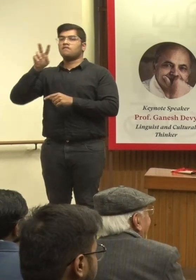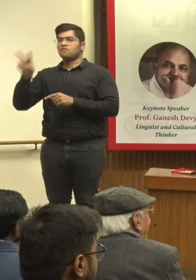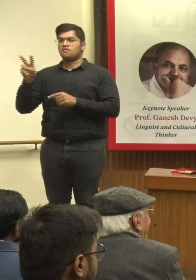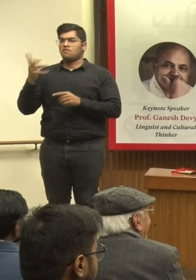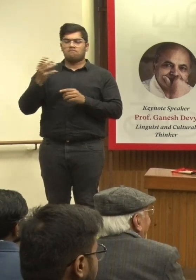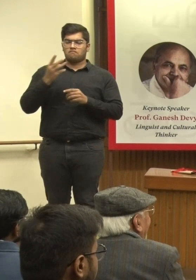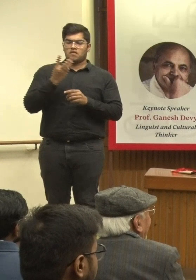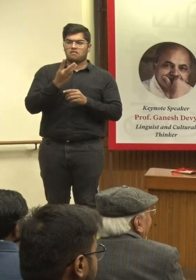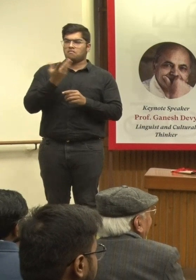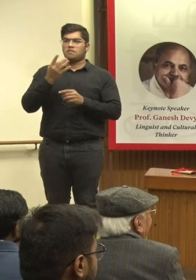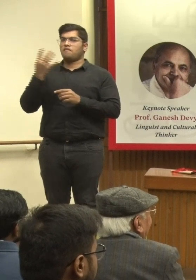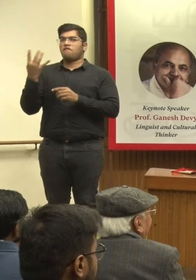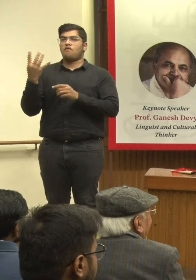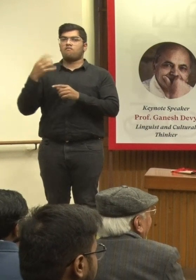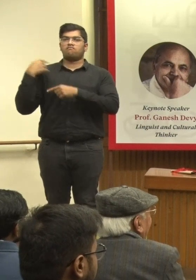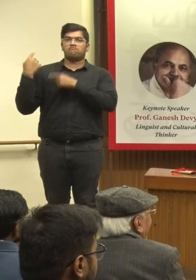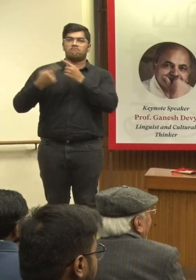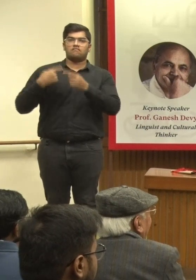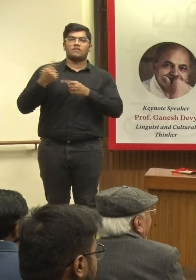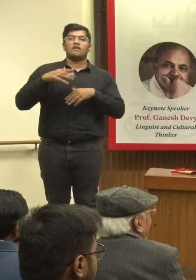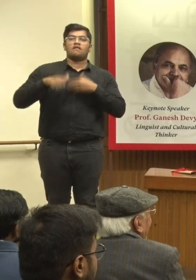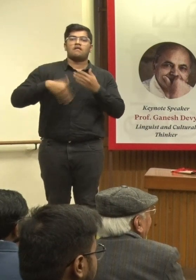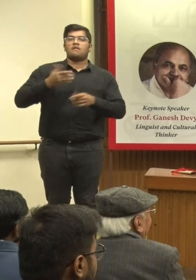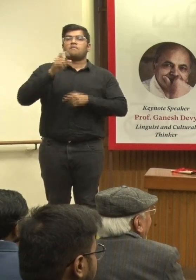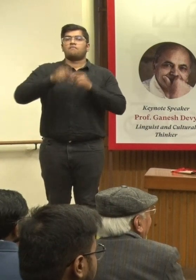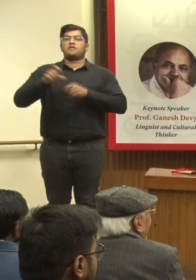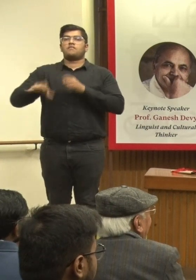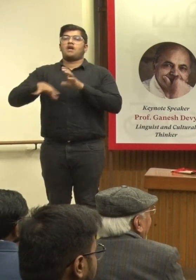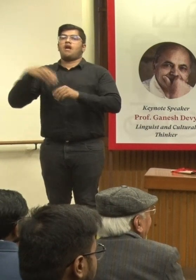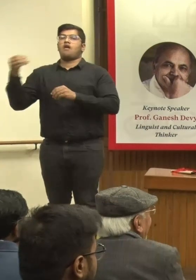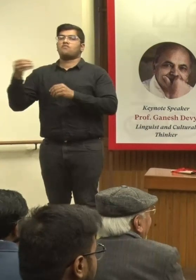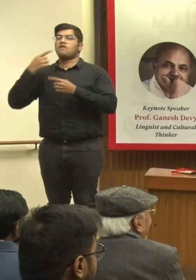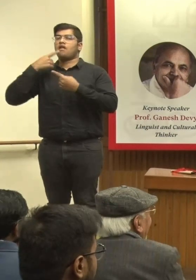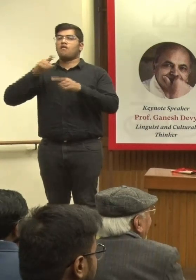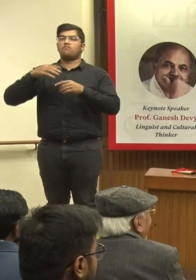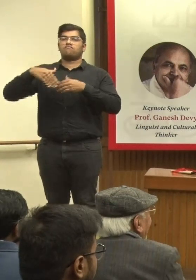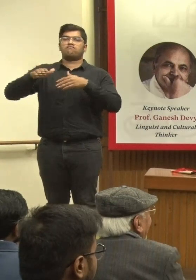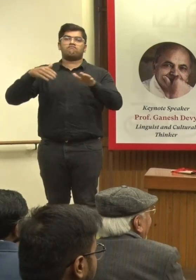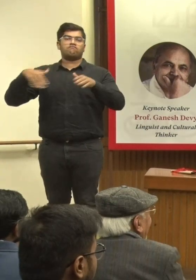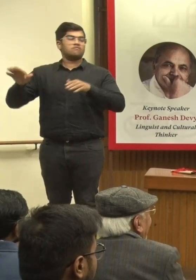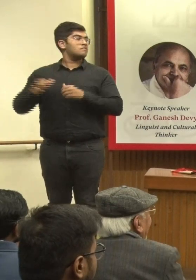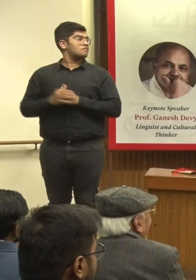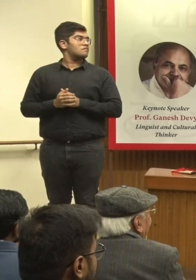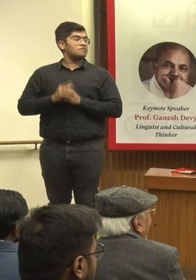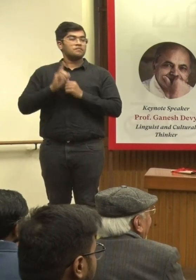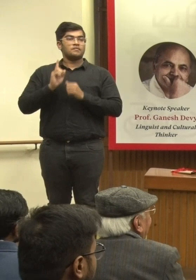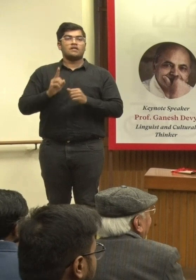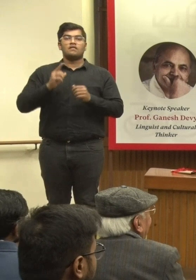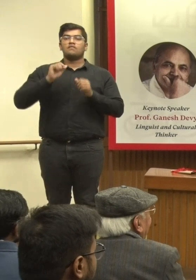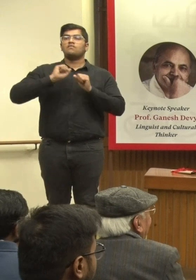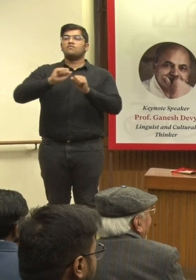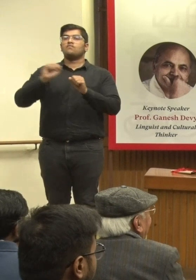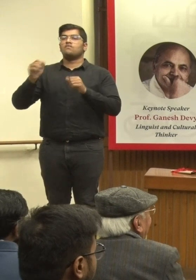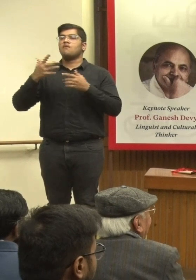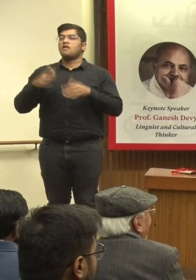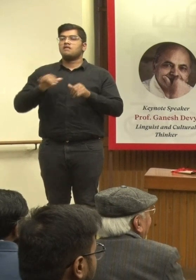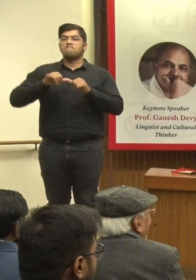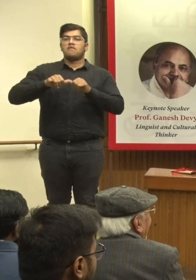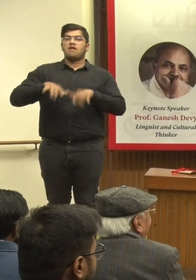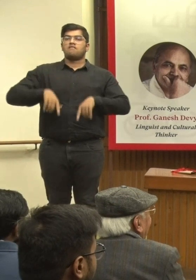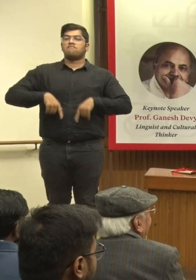5 generations, people were out, but none of them had land.